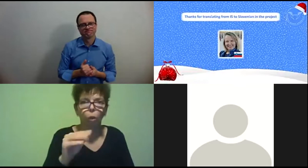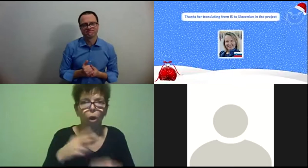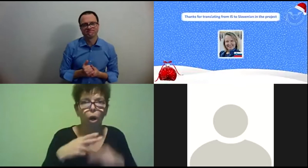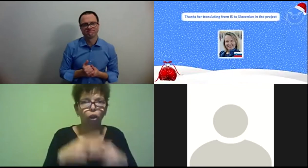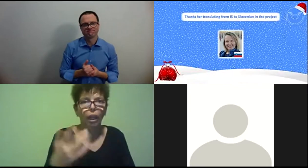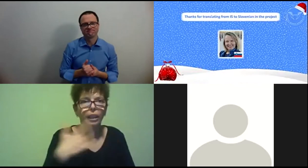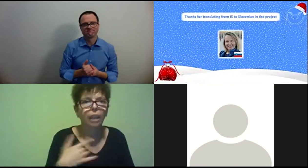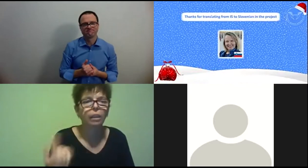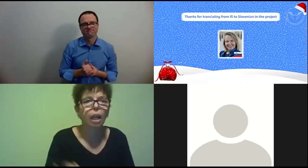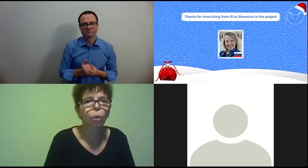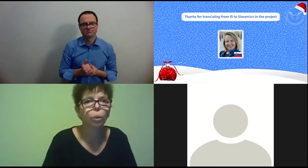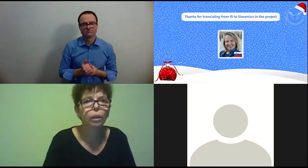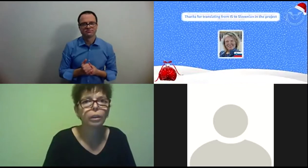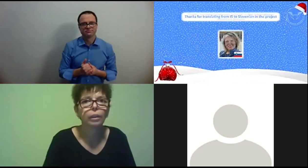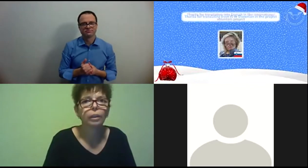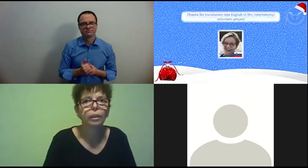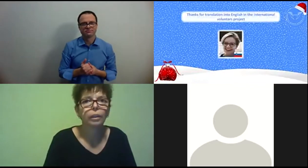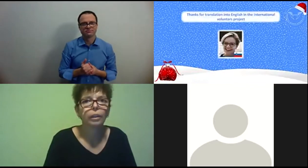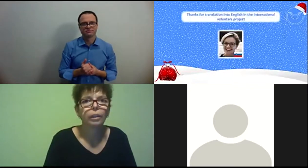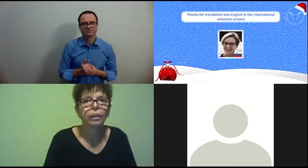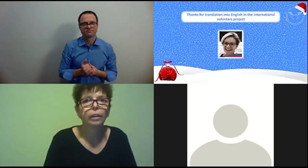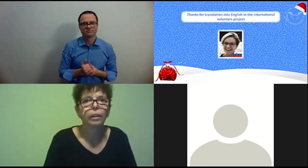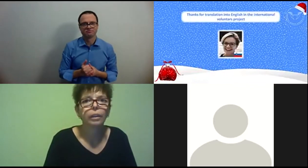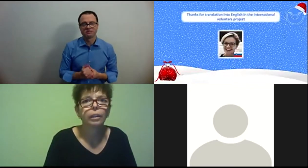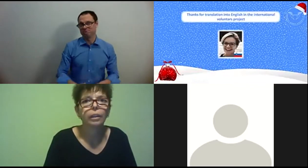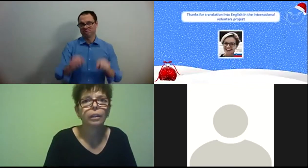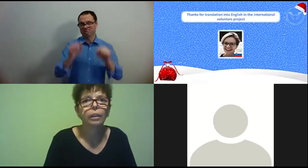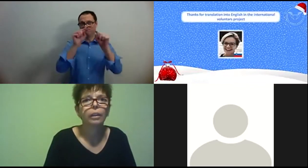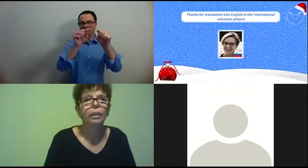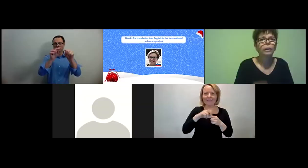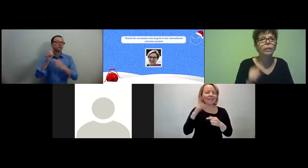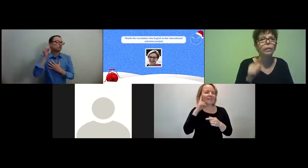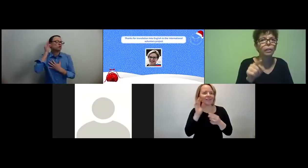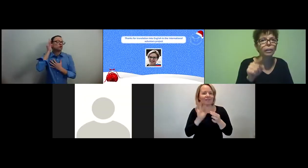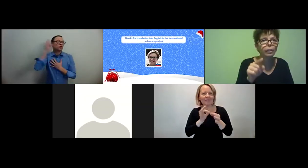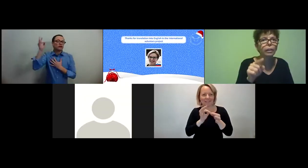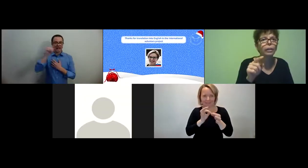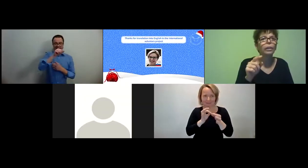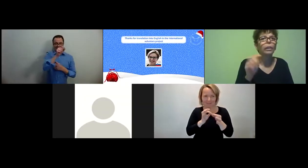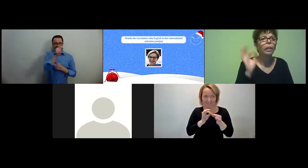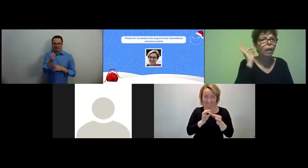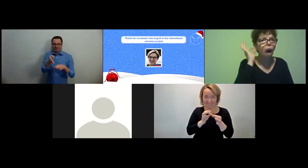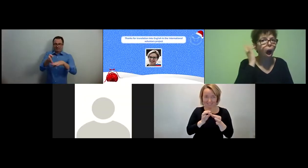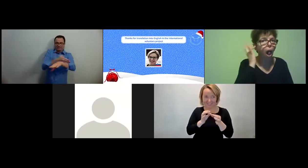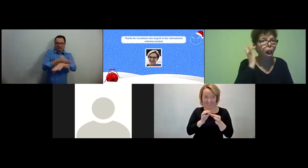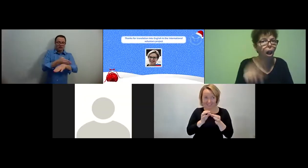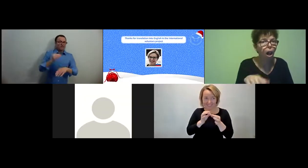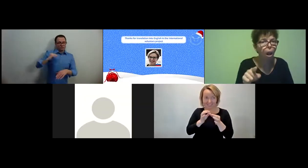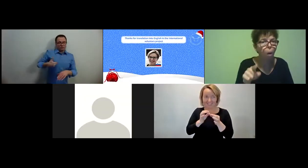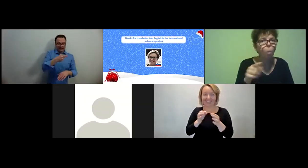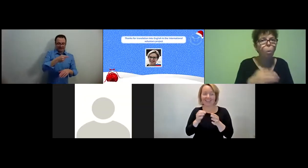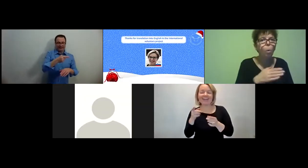in Slovenian, have been transcribing all the presentations. So thank you so much.